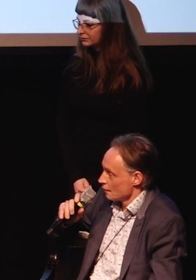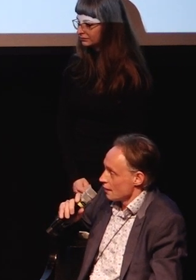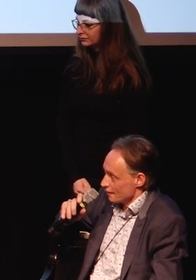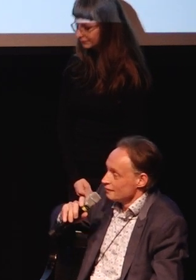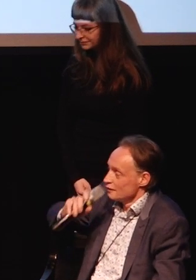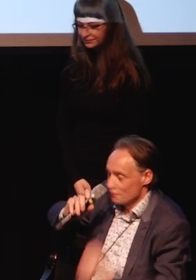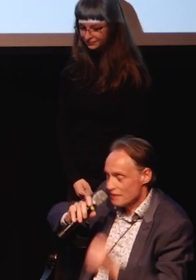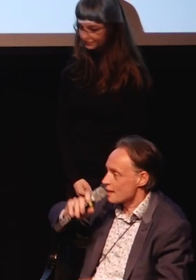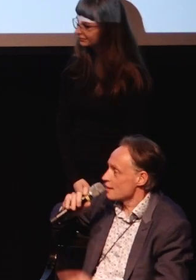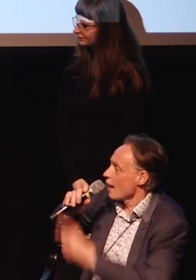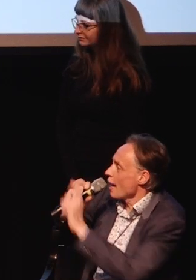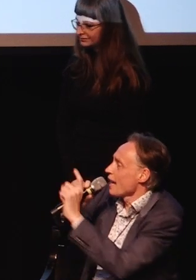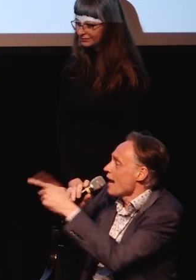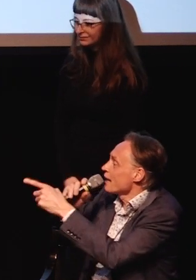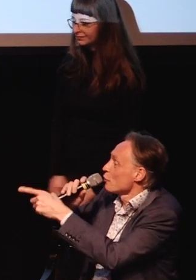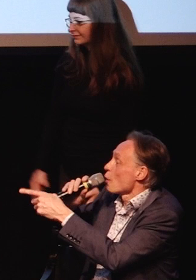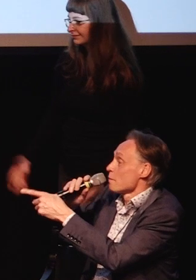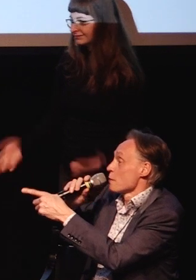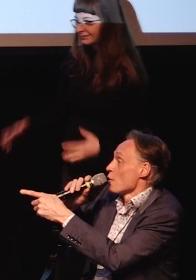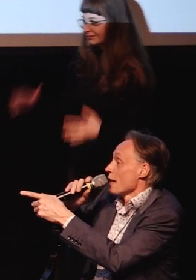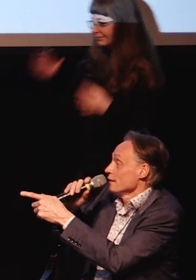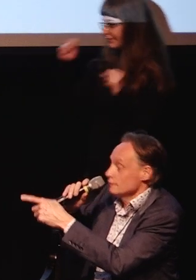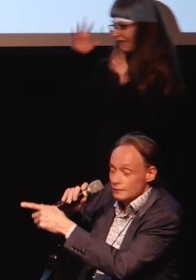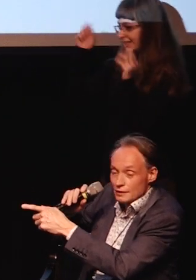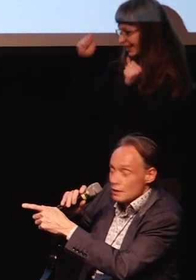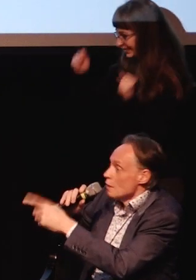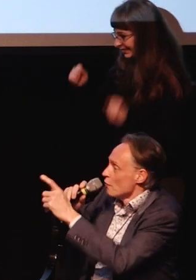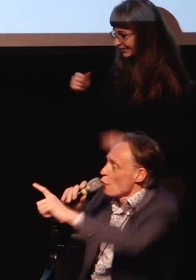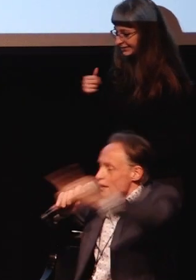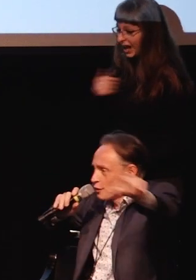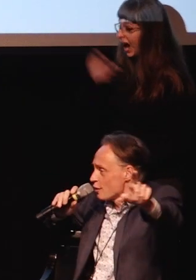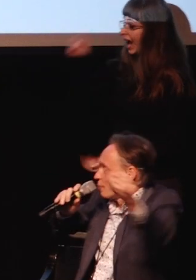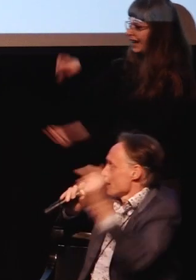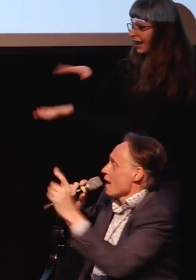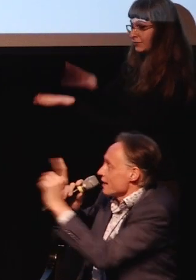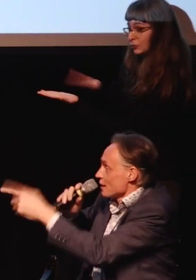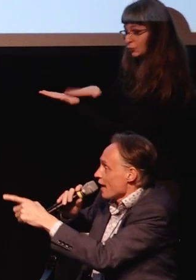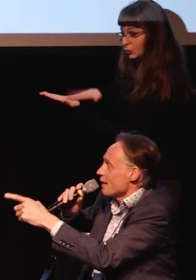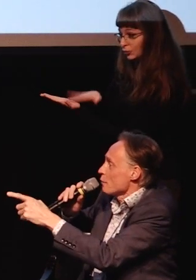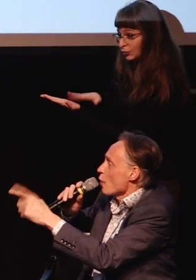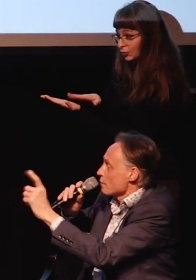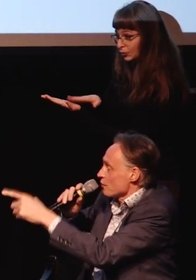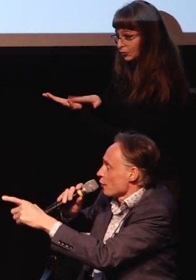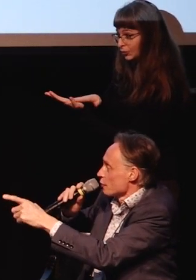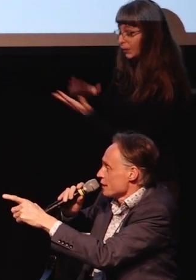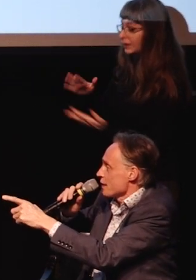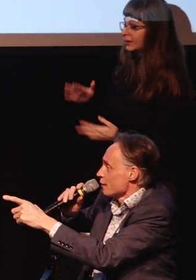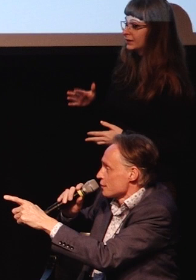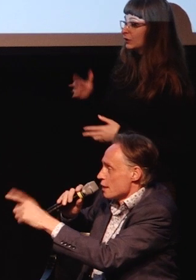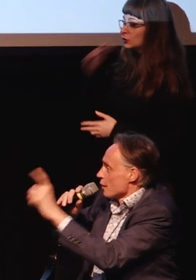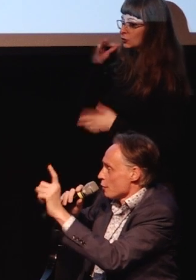us. Fantastic. I got to give you props, by the way. Before I turn it over to the audience, I got to give you props for the